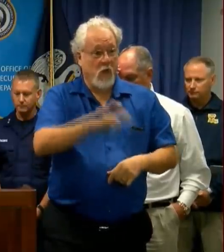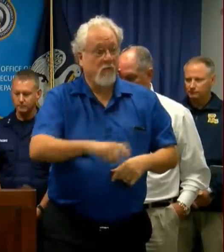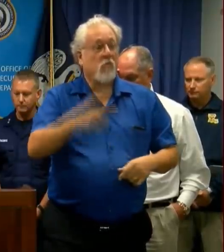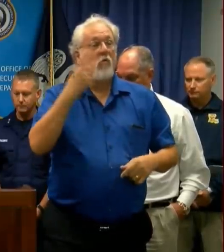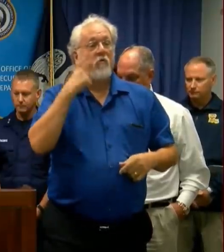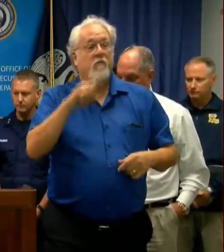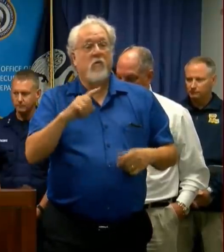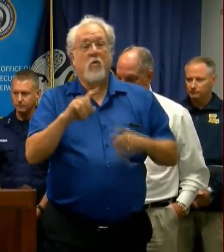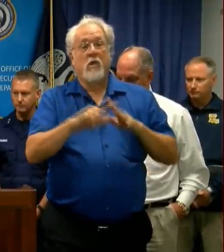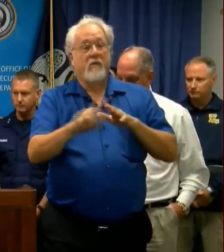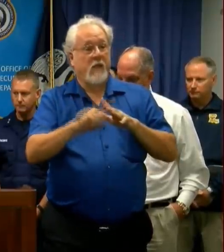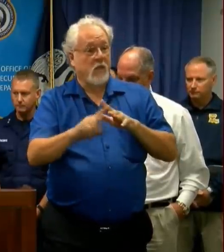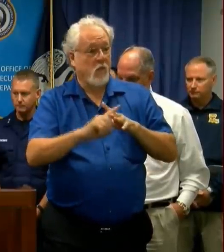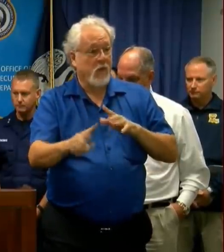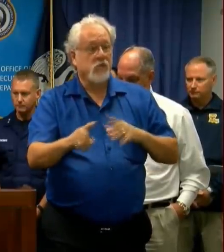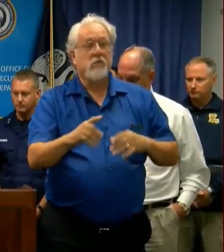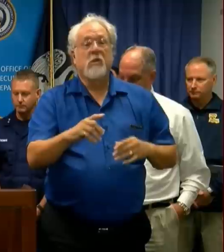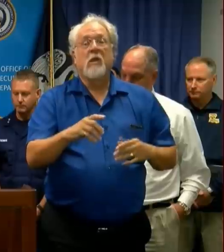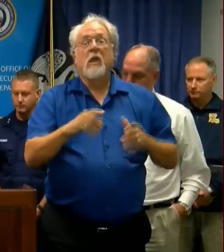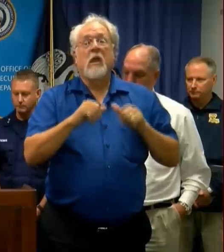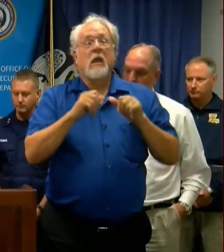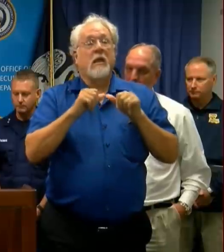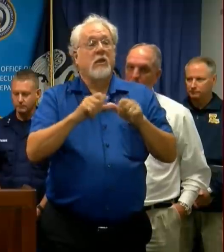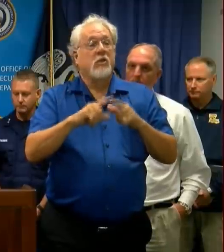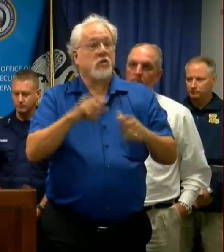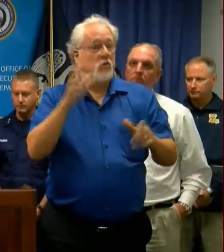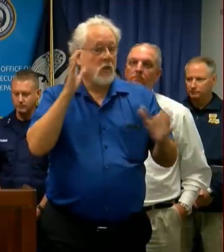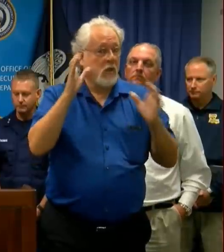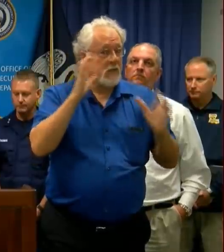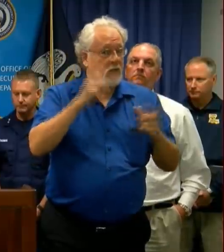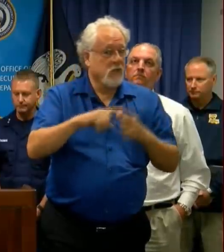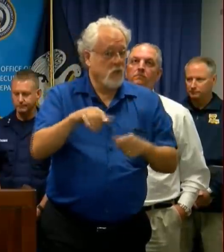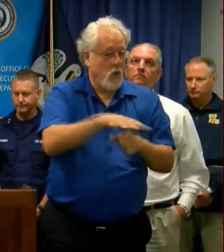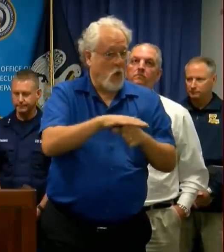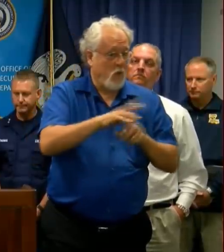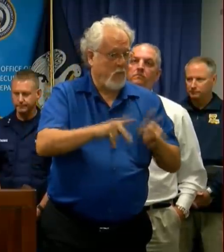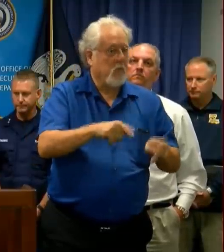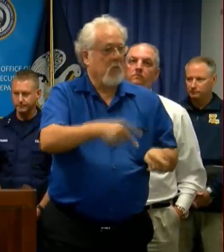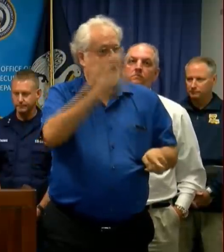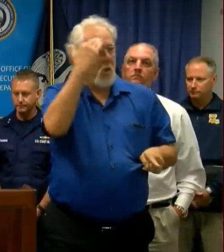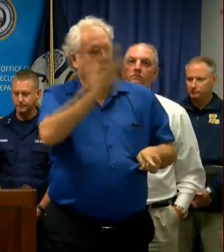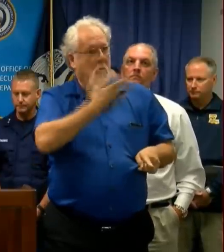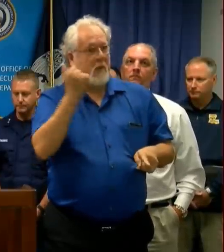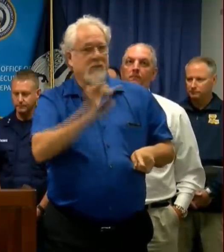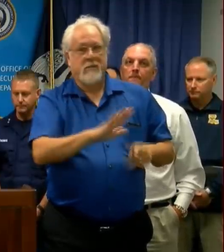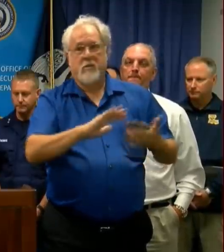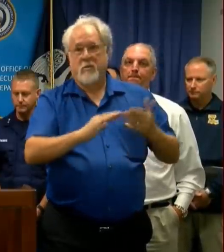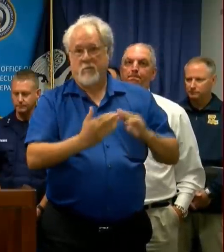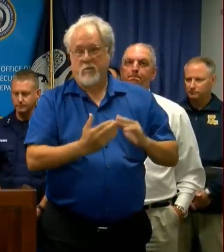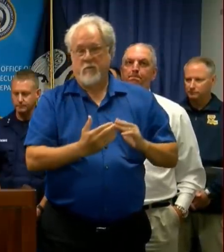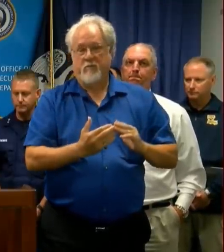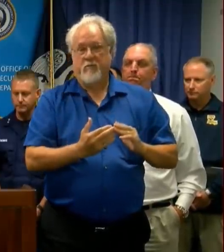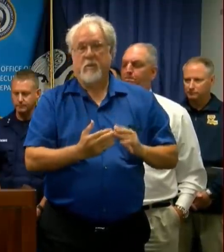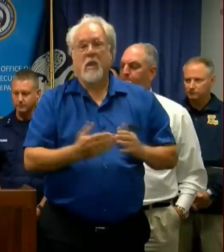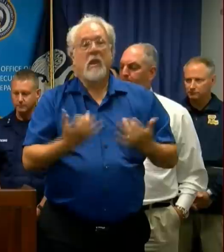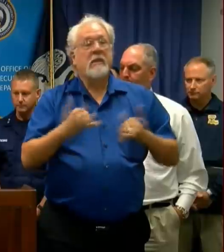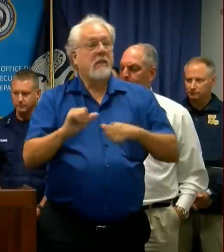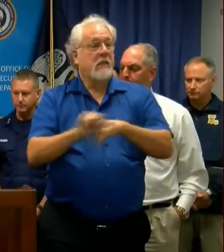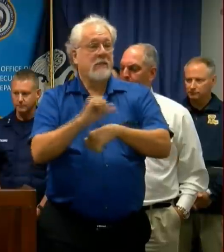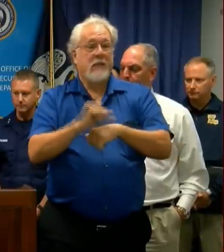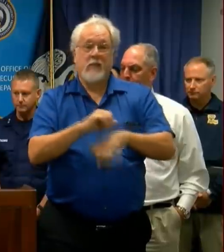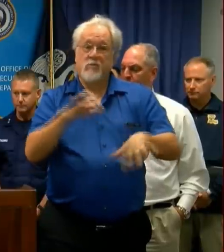as evacuations. Continue to listen to those local officials. They're the ones that know best their communities. Still a